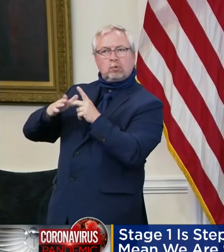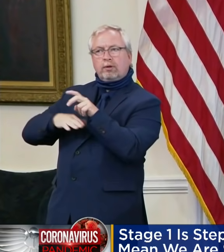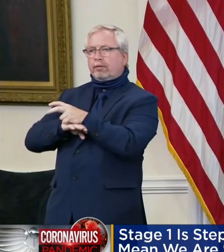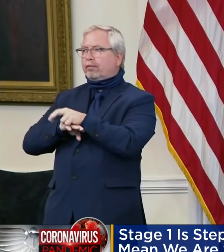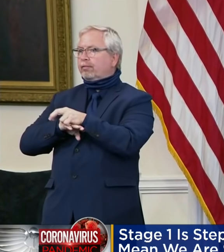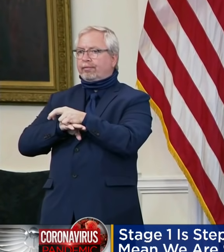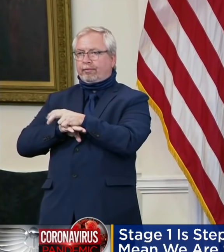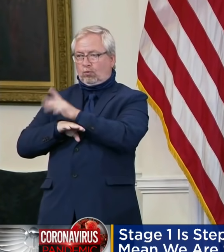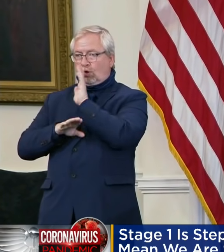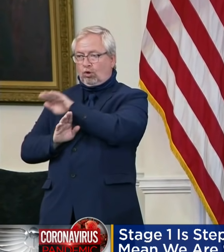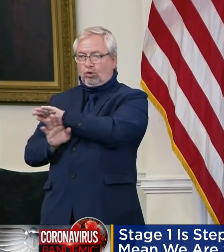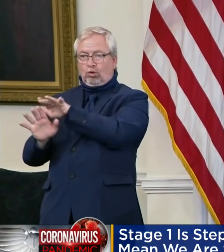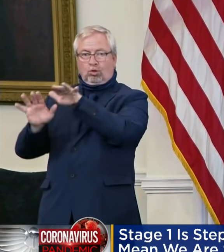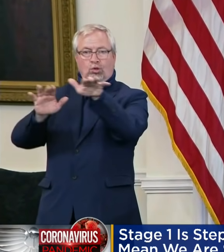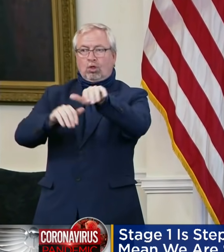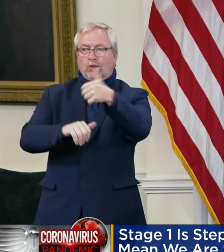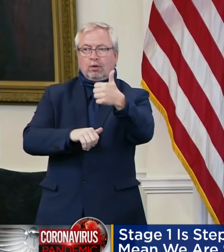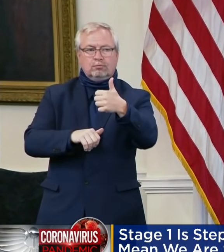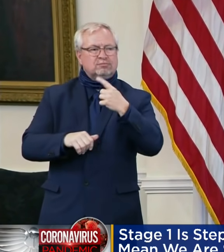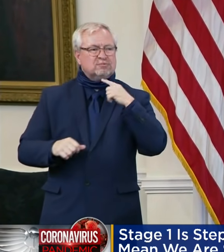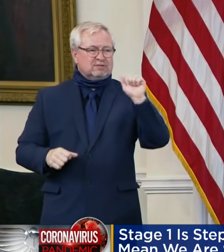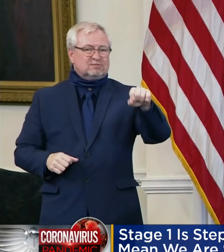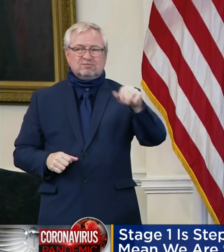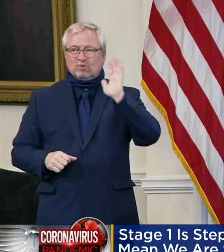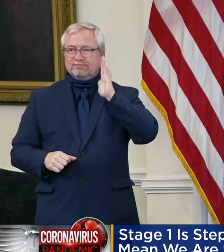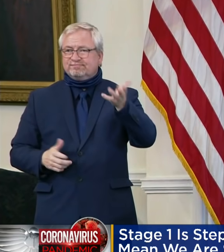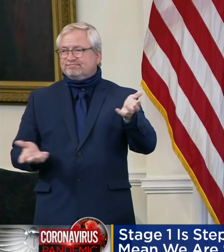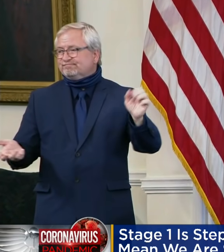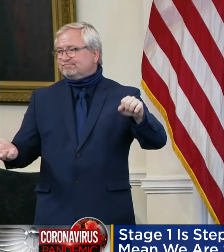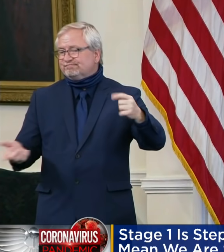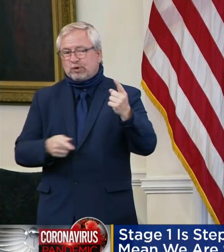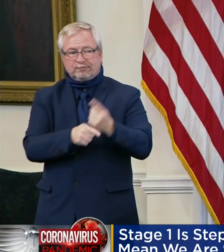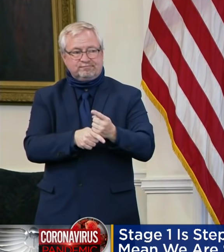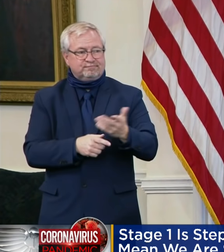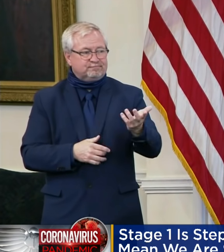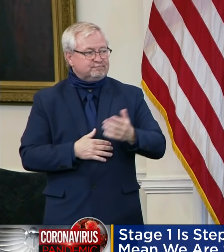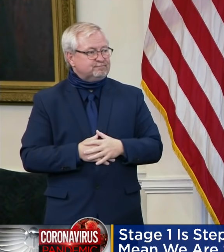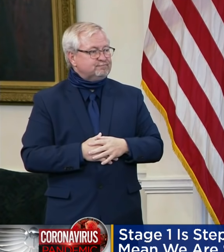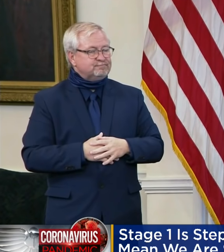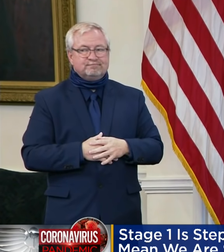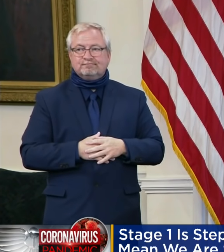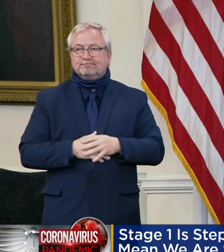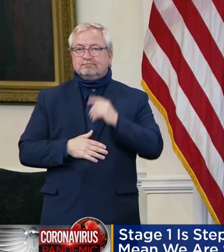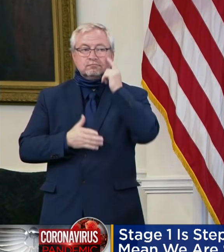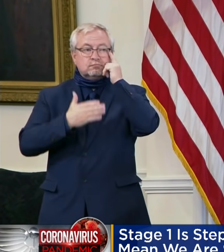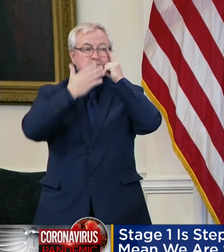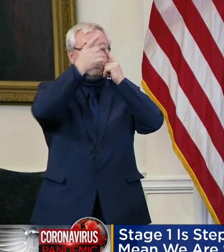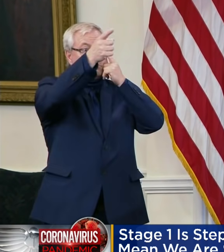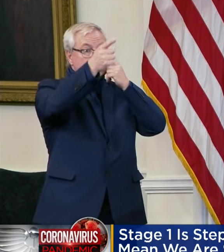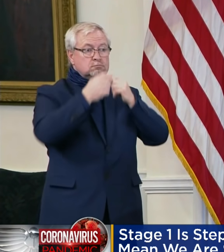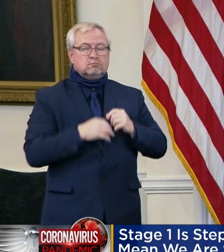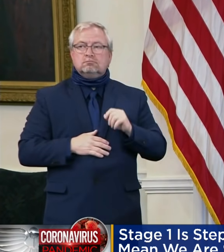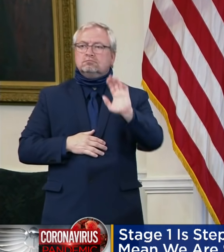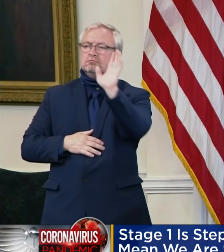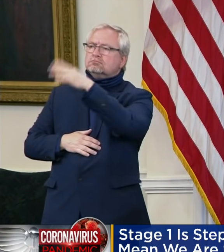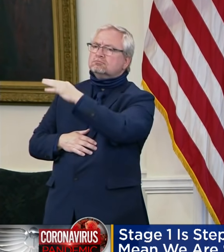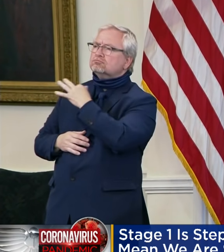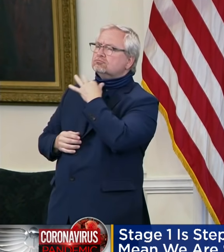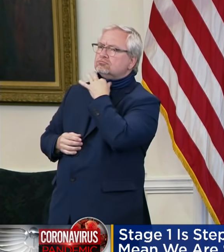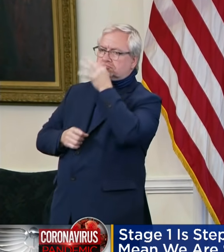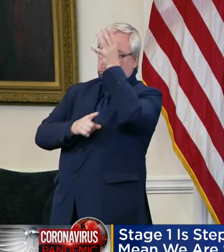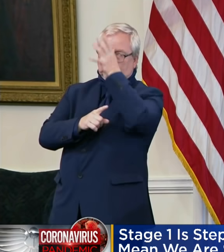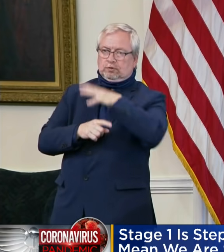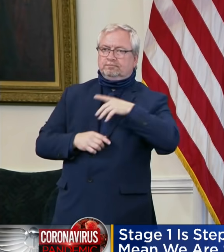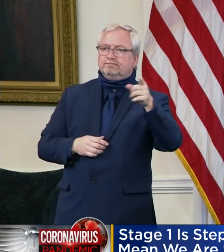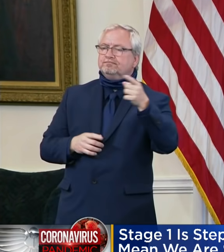there are concerns about that. Yes. Governor Hogan, did Dr. Inglesby and the other experts sign off on this?